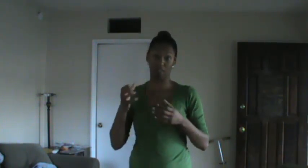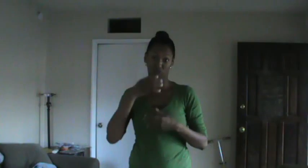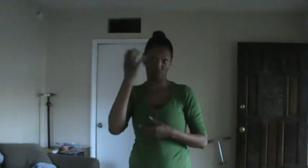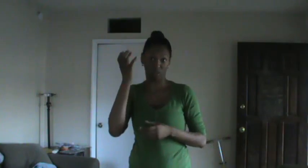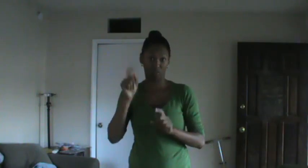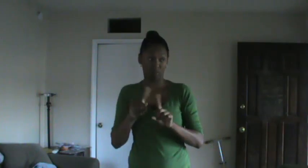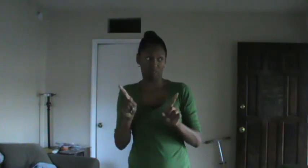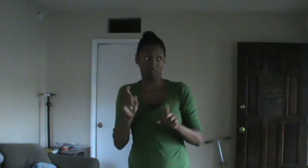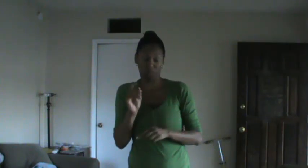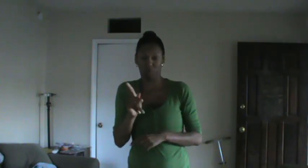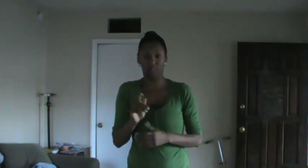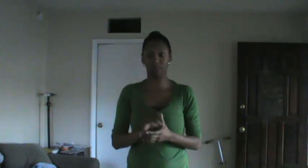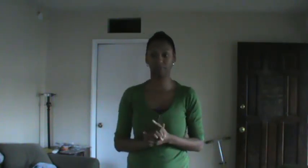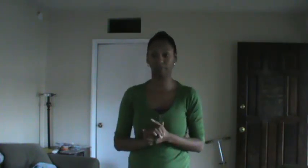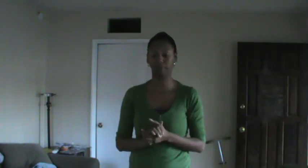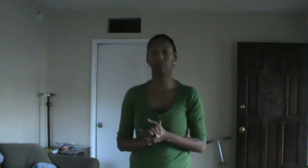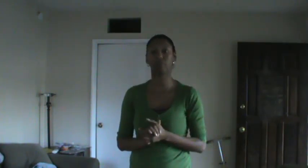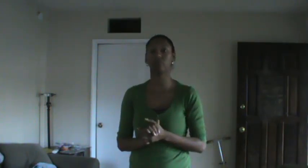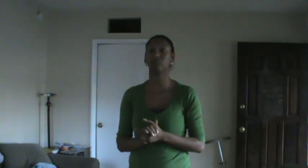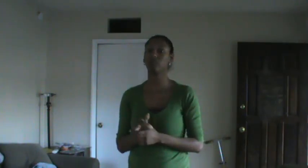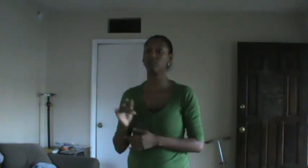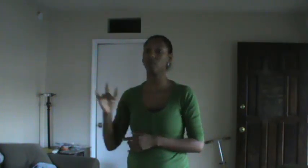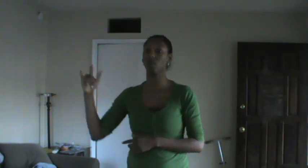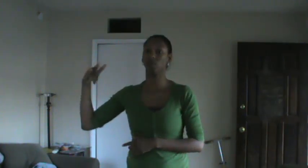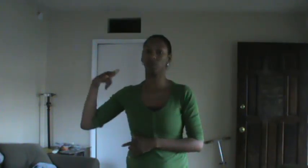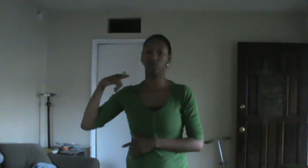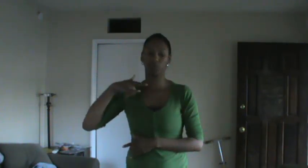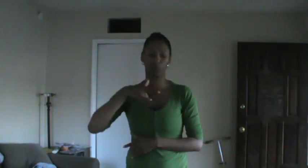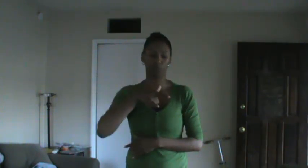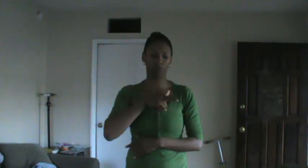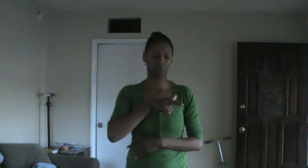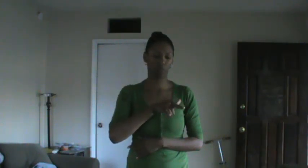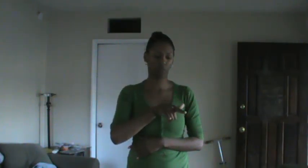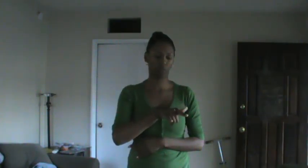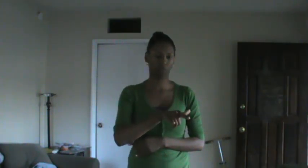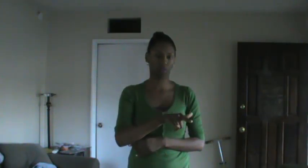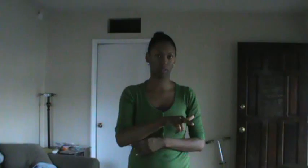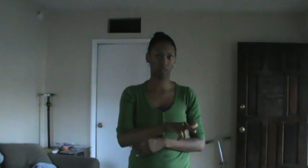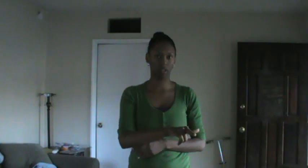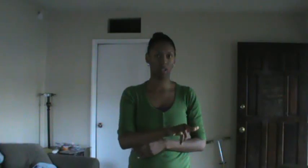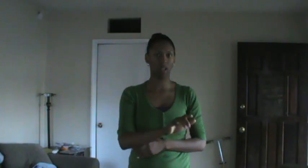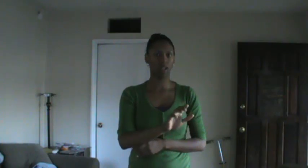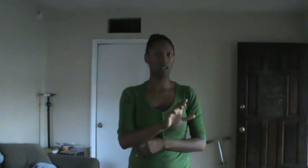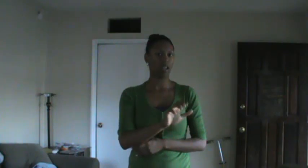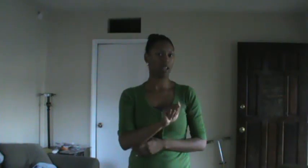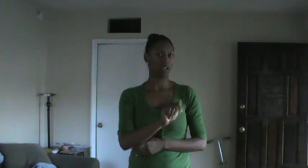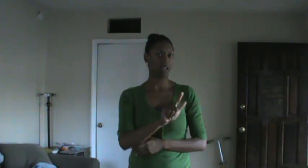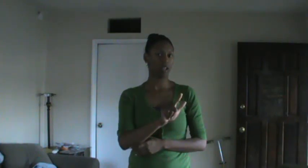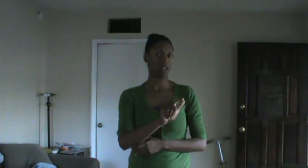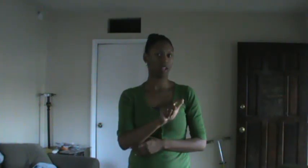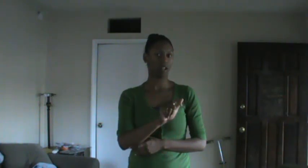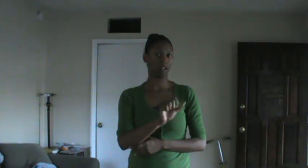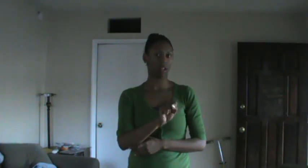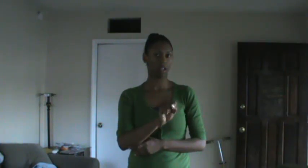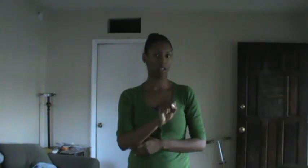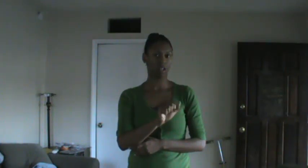But as we were landing on the runway, on either side of where we were landing, there were about 100